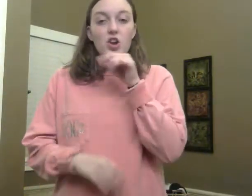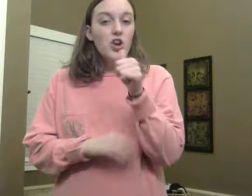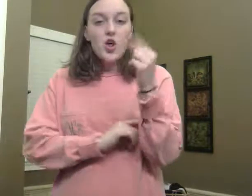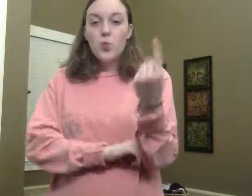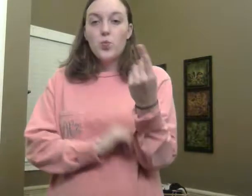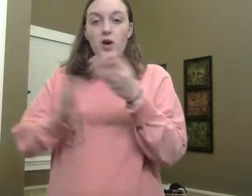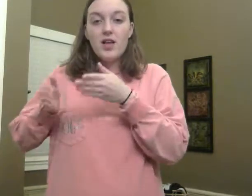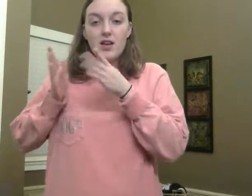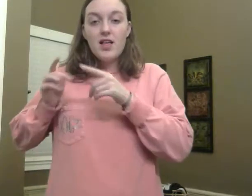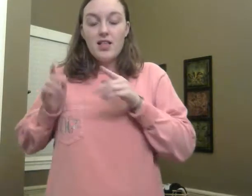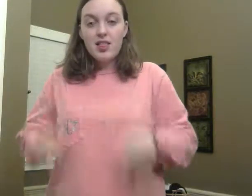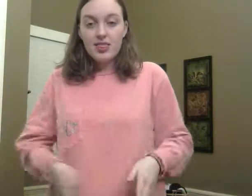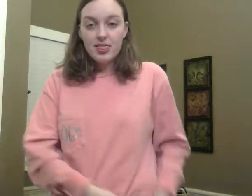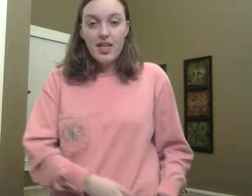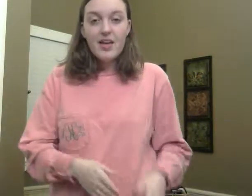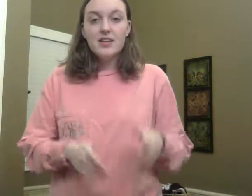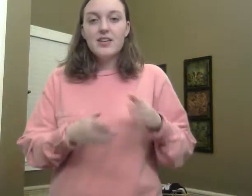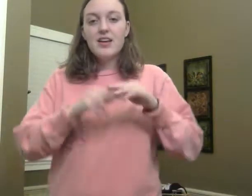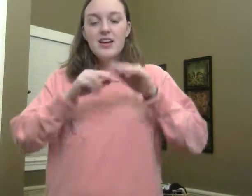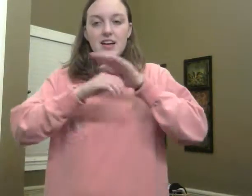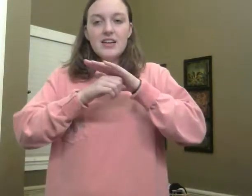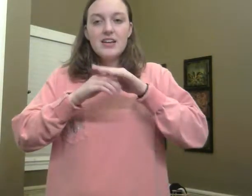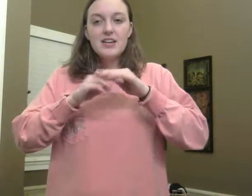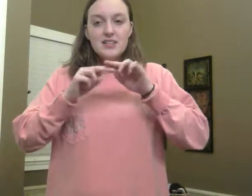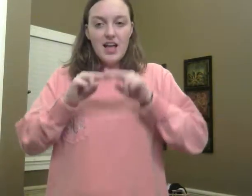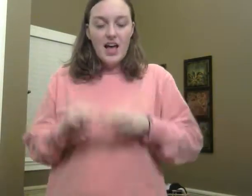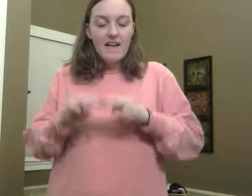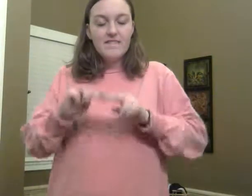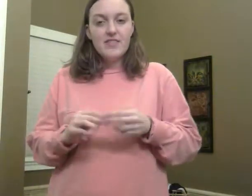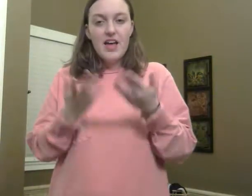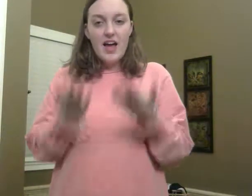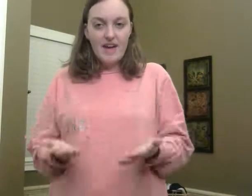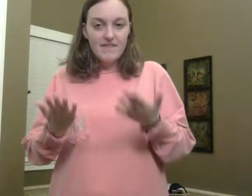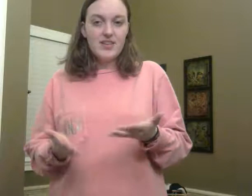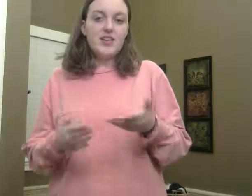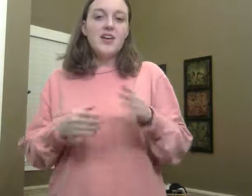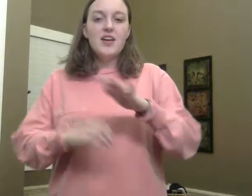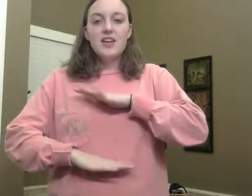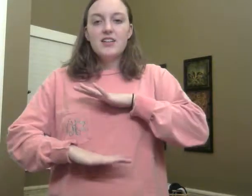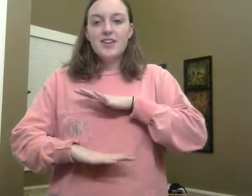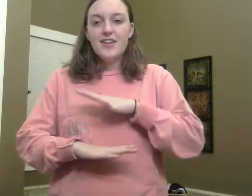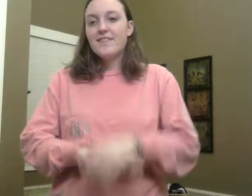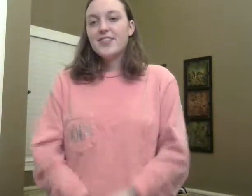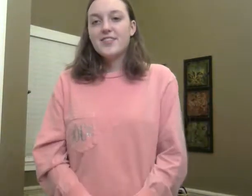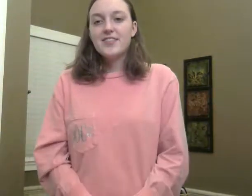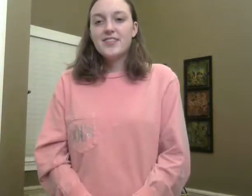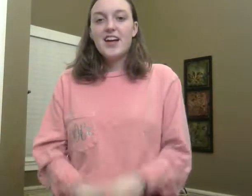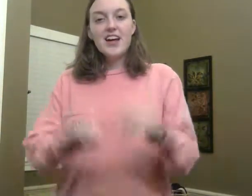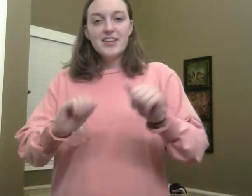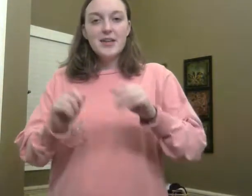to sink the insect. Water striders also have very good vision and can move quickly. These